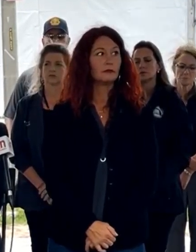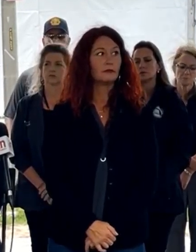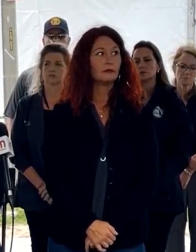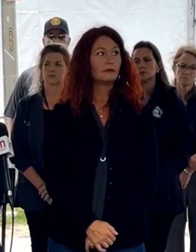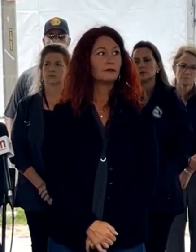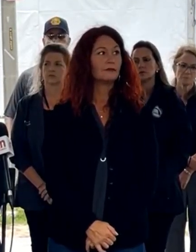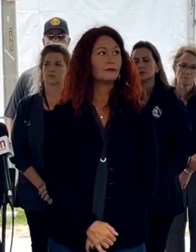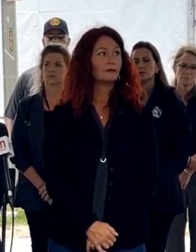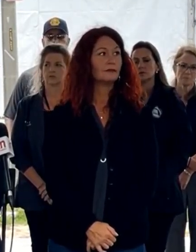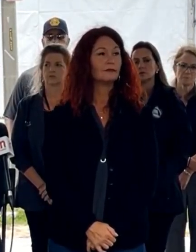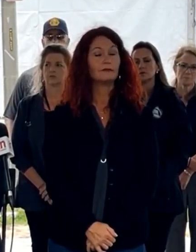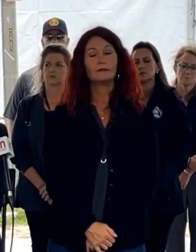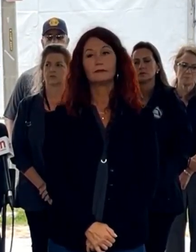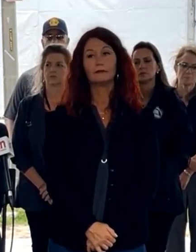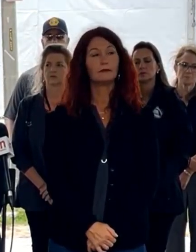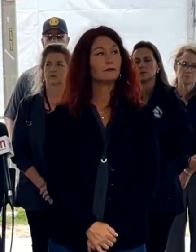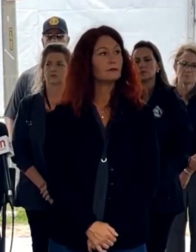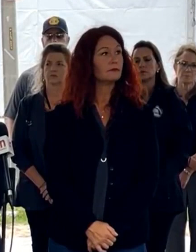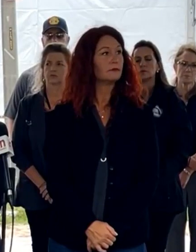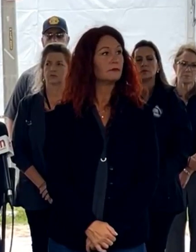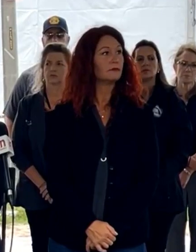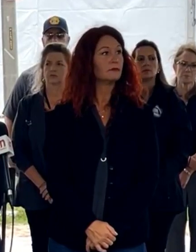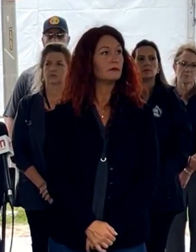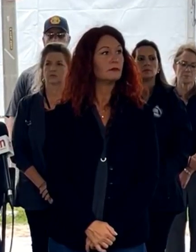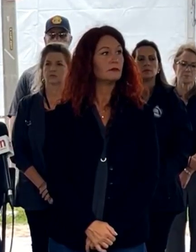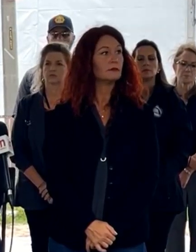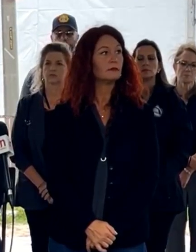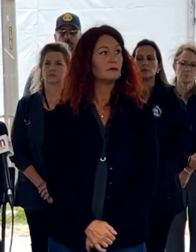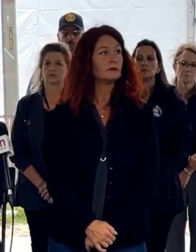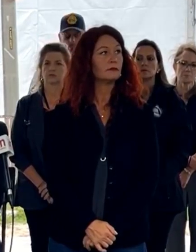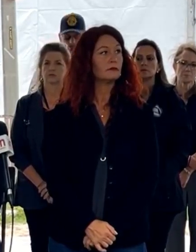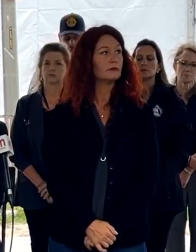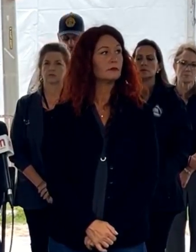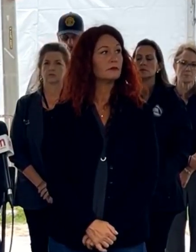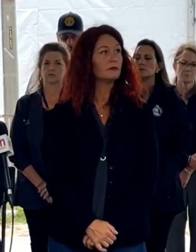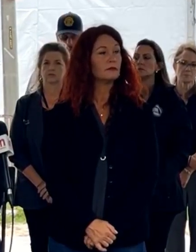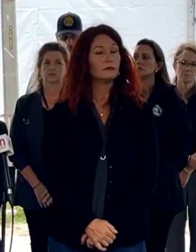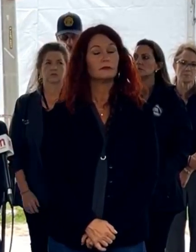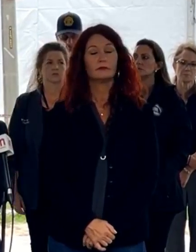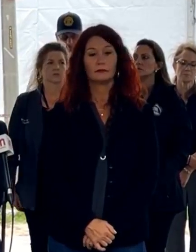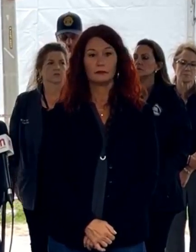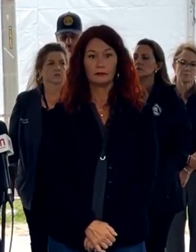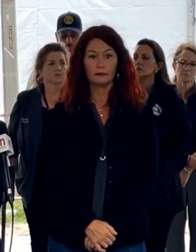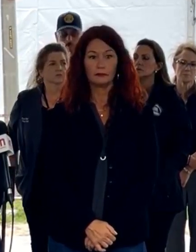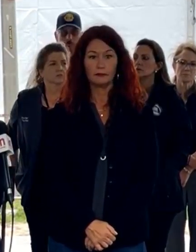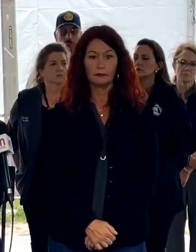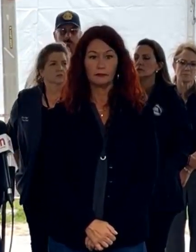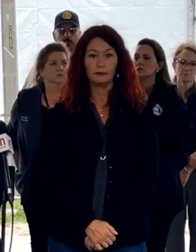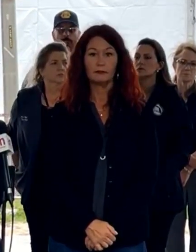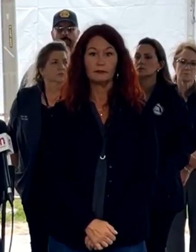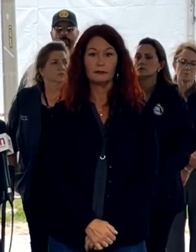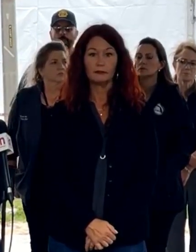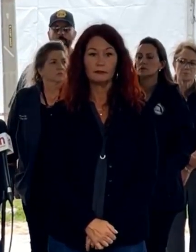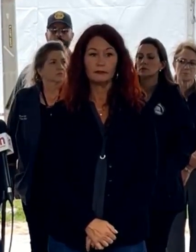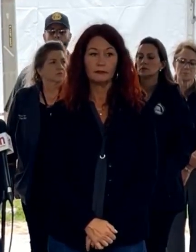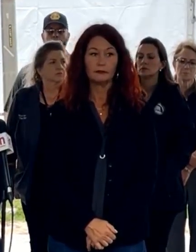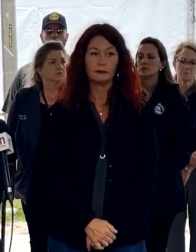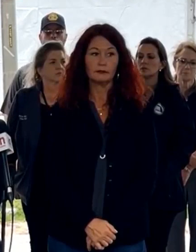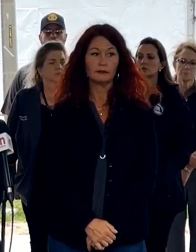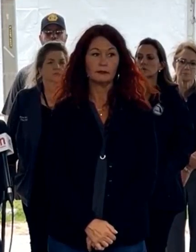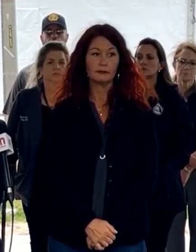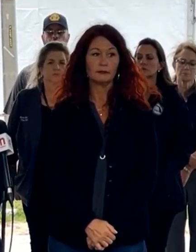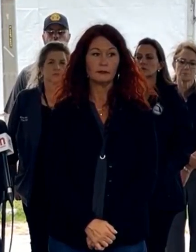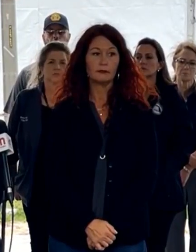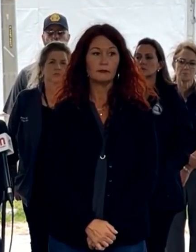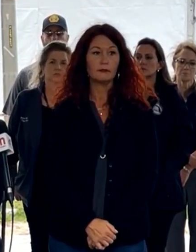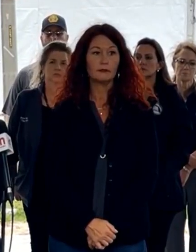totalmente involucrado en la búsqueda de la evidencia y marcándolo, pero nosotros estamos siguiendo con